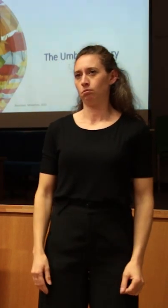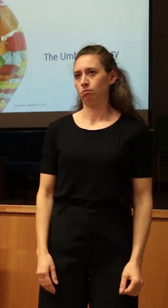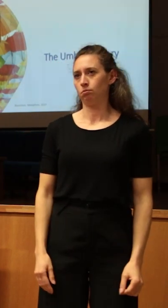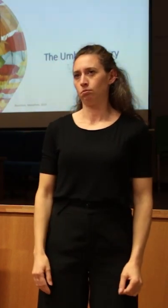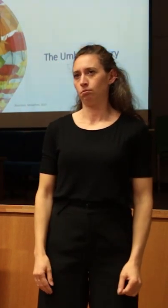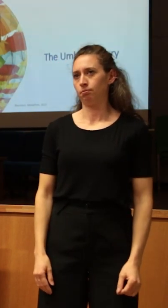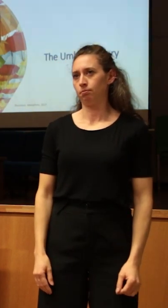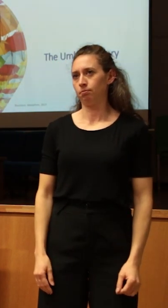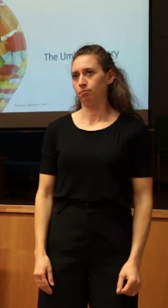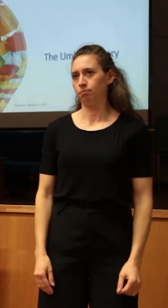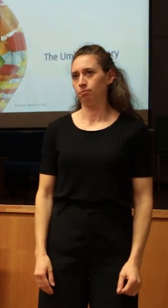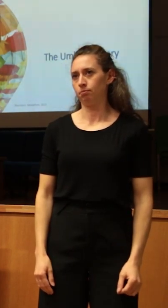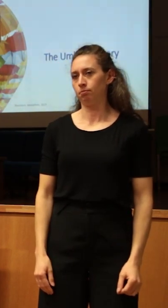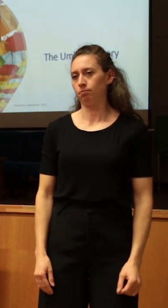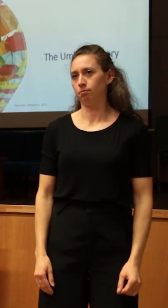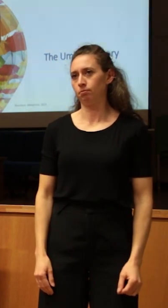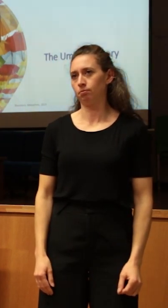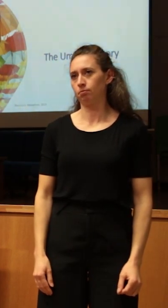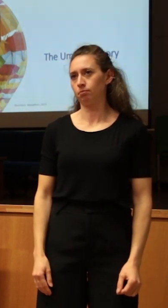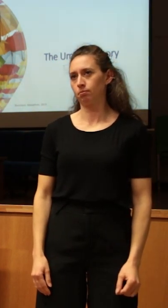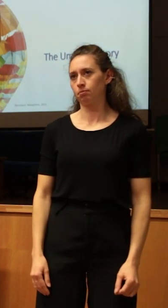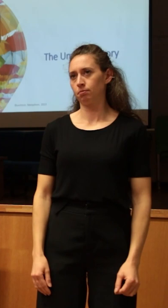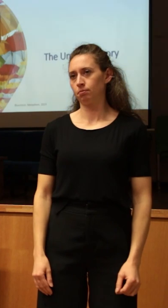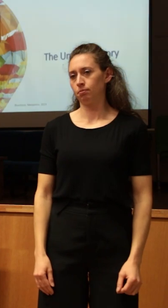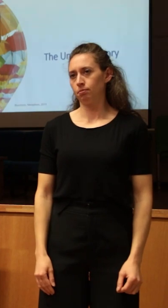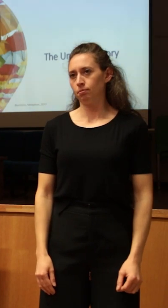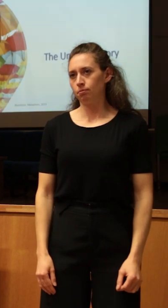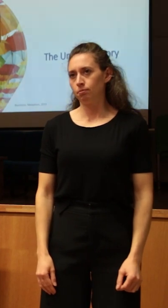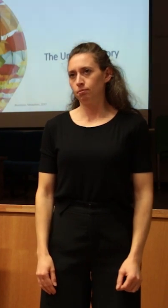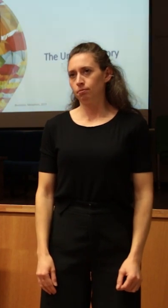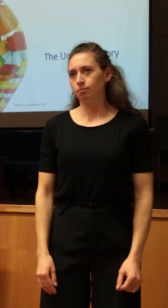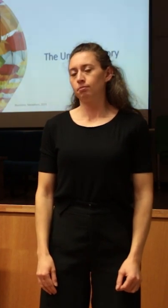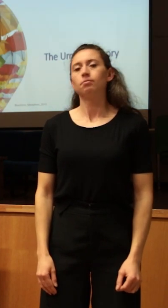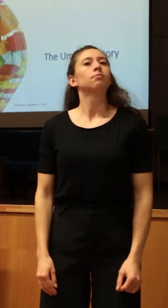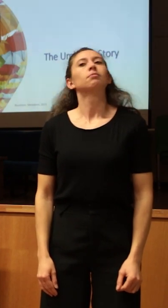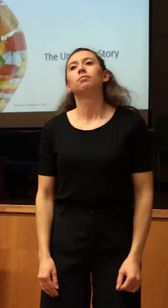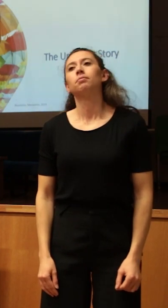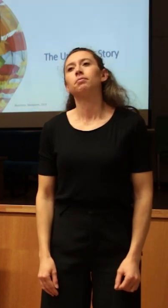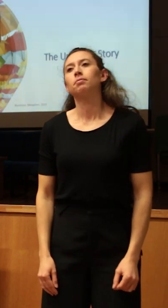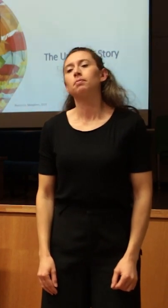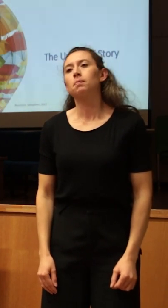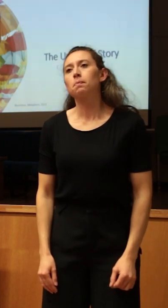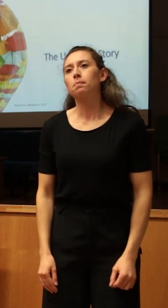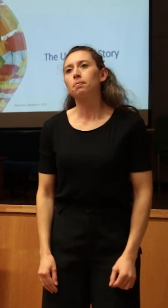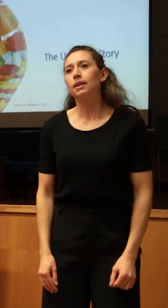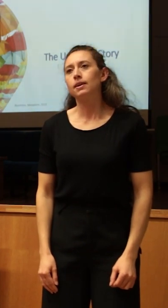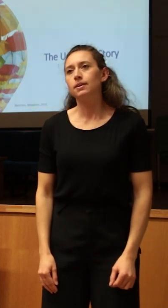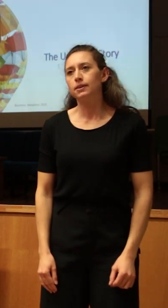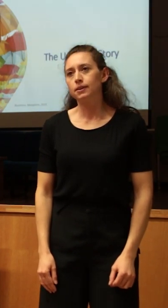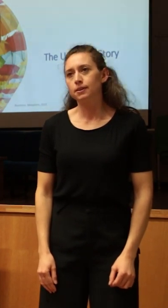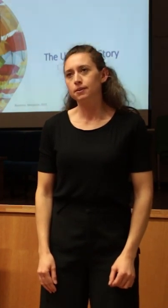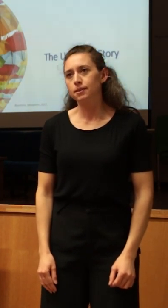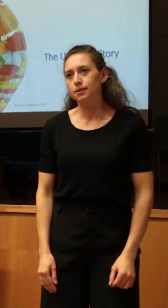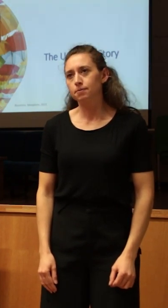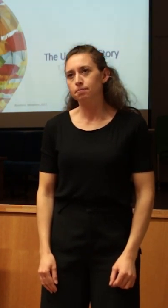mad, like, if that thing that you're mad, if that was an object, if that was a